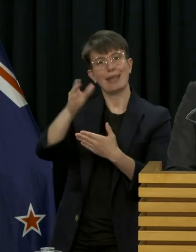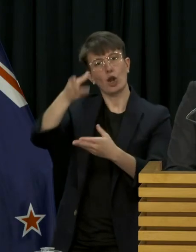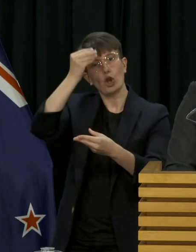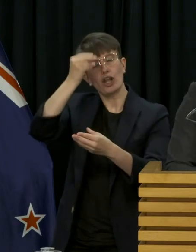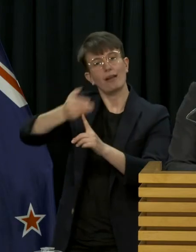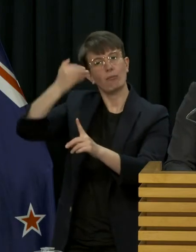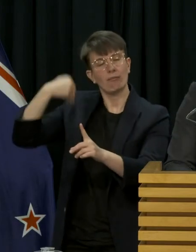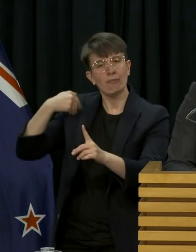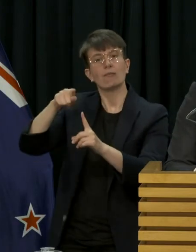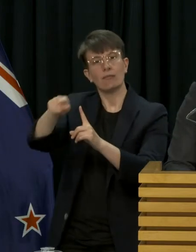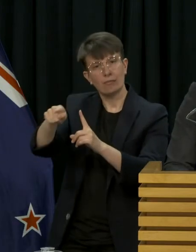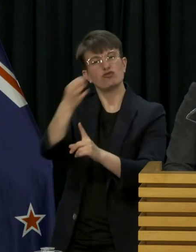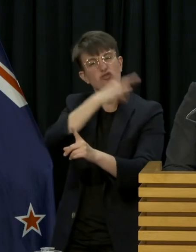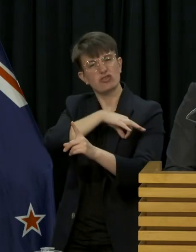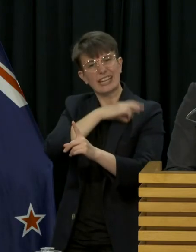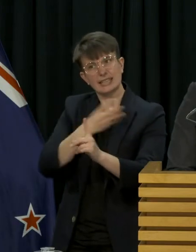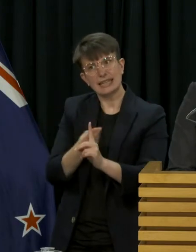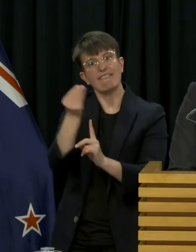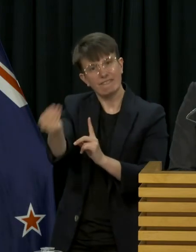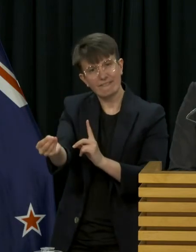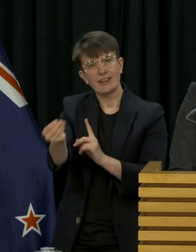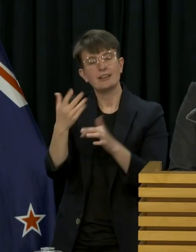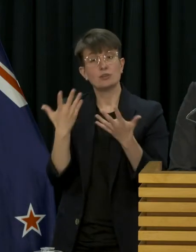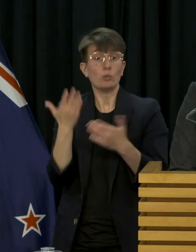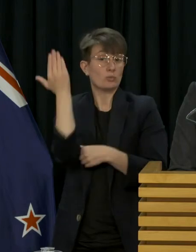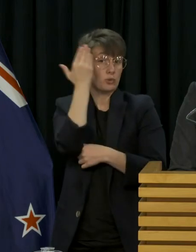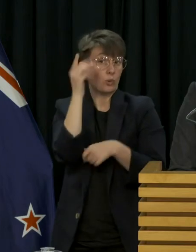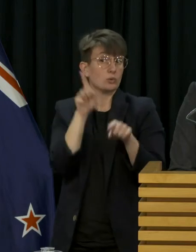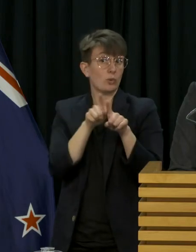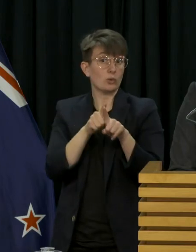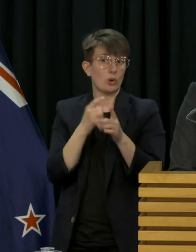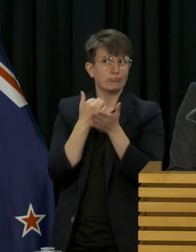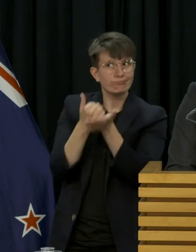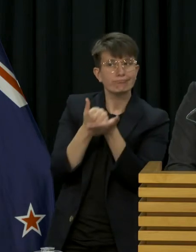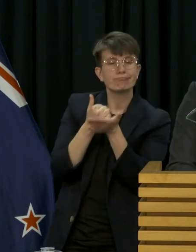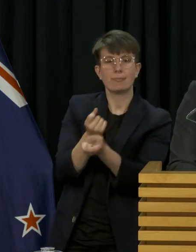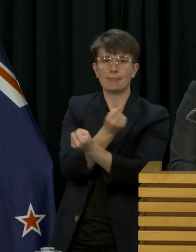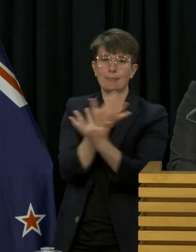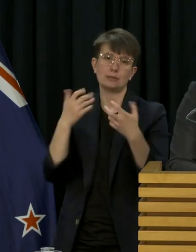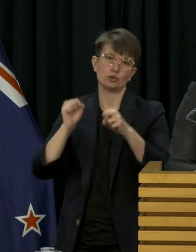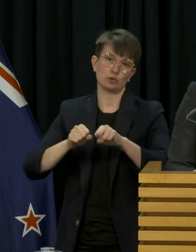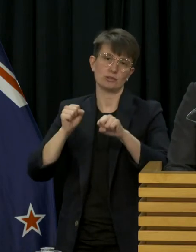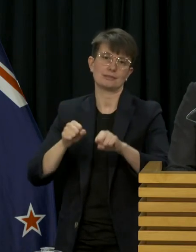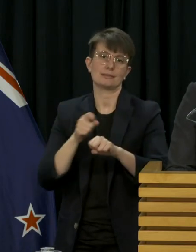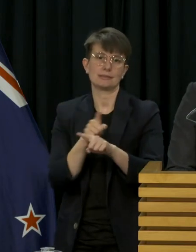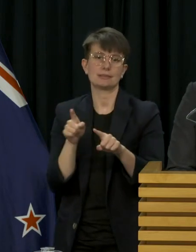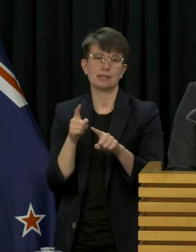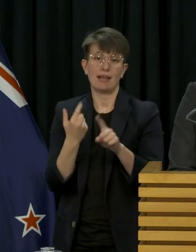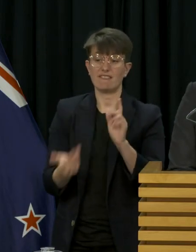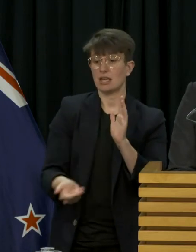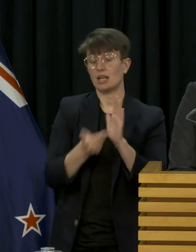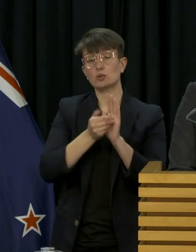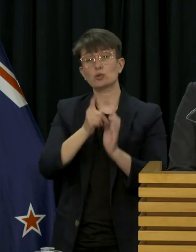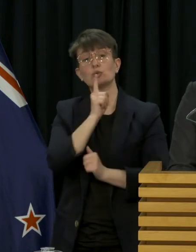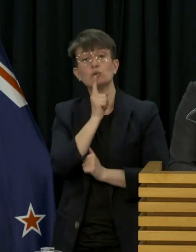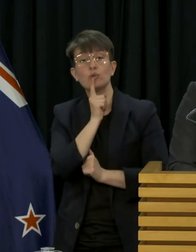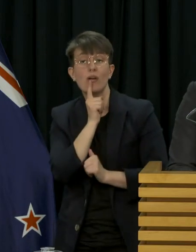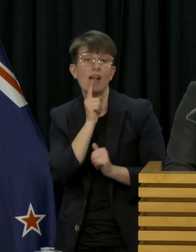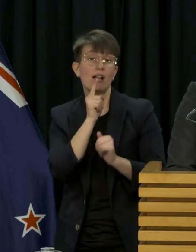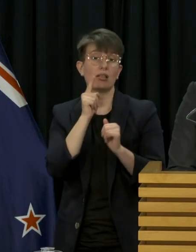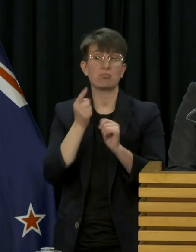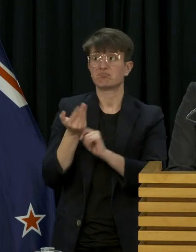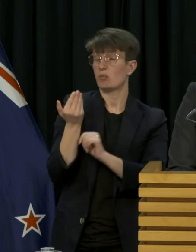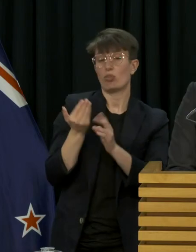students. Bearing in mind that schools are also providing a lot of additional support to students as well. There have been additional tutorials available over the last